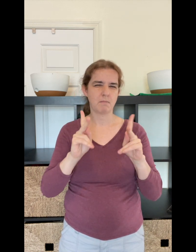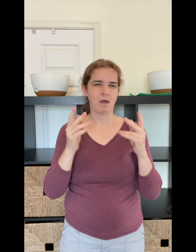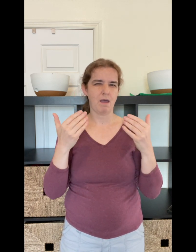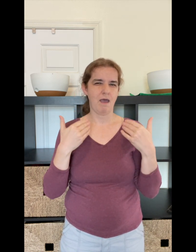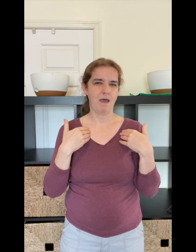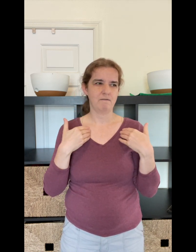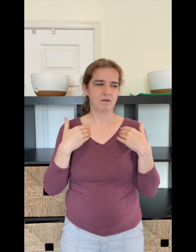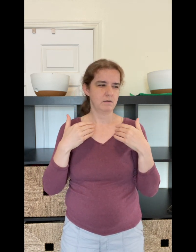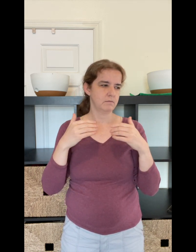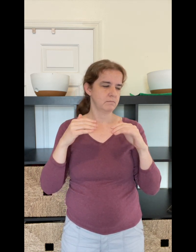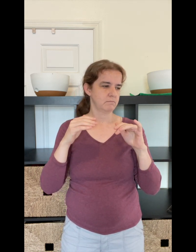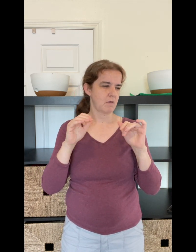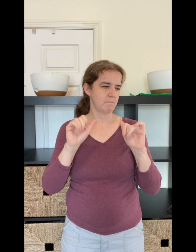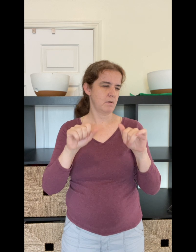to know